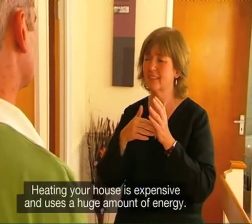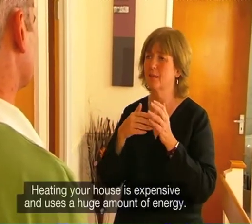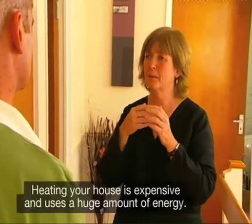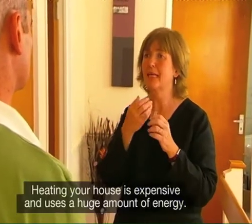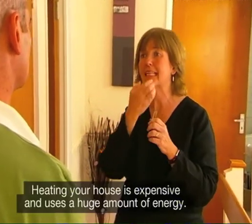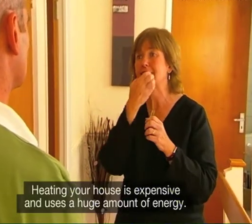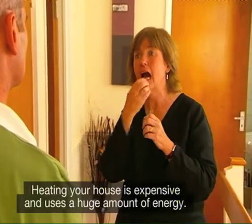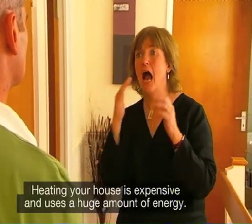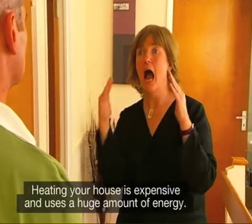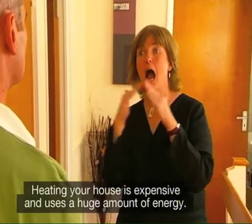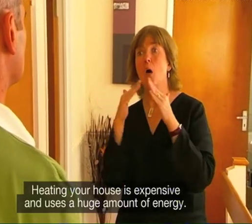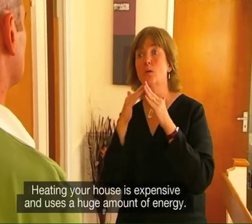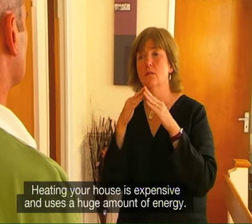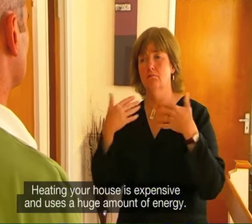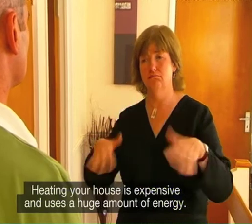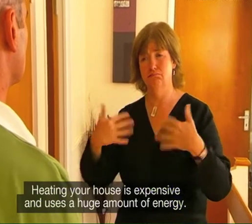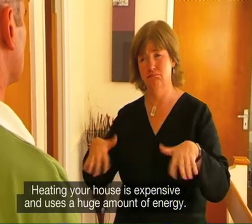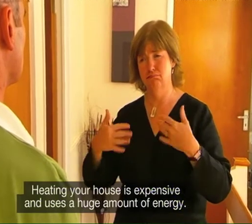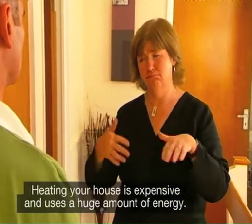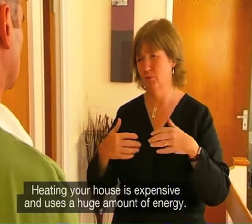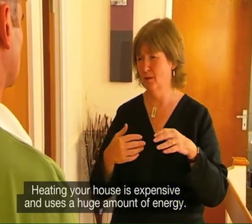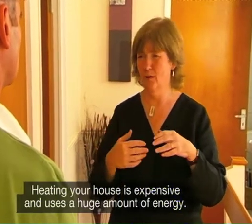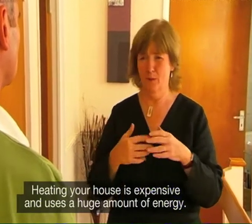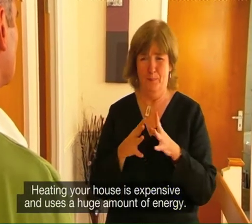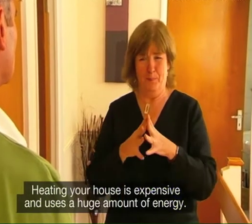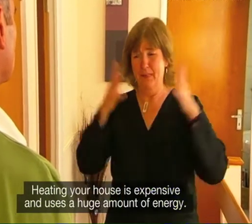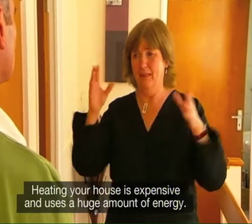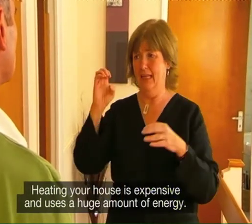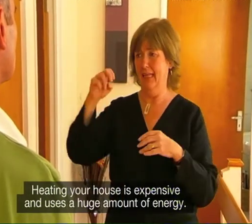Heating your house is expensive and uses a huge amount of energy.